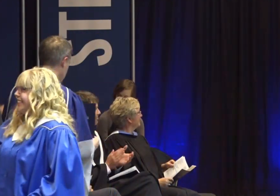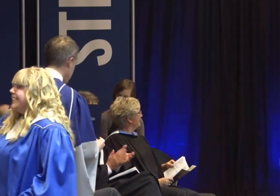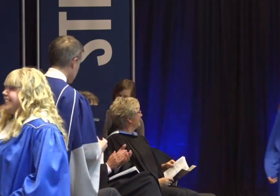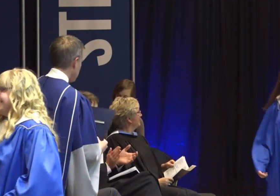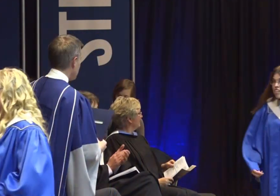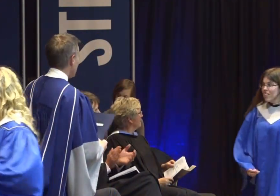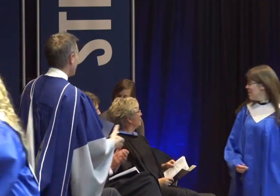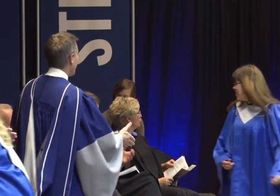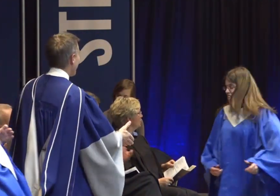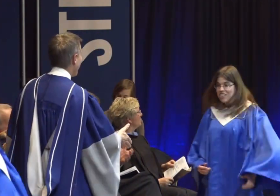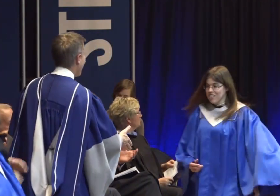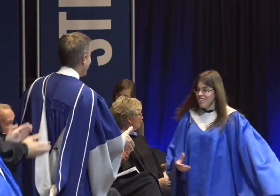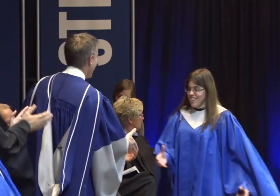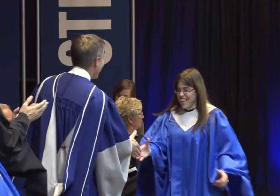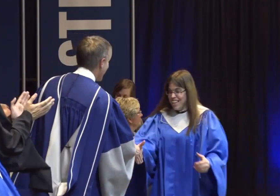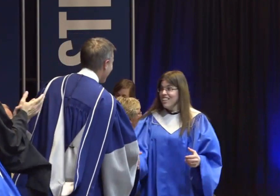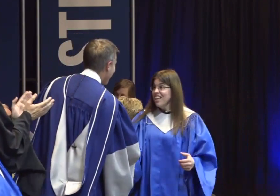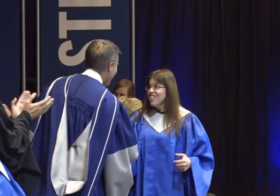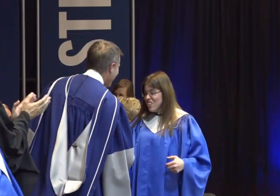Okay.